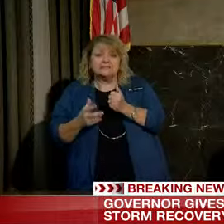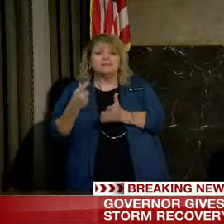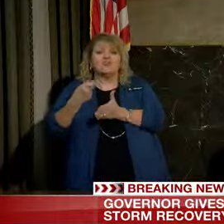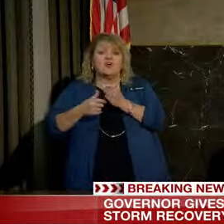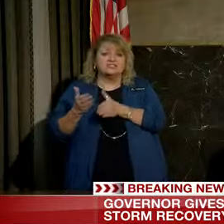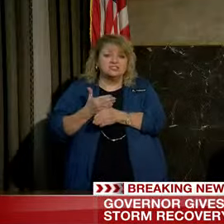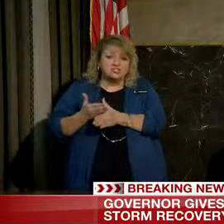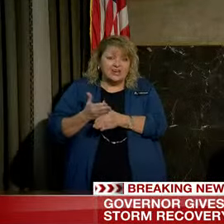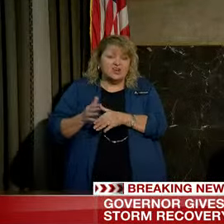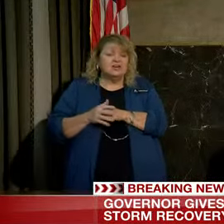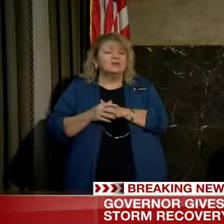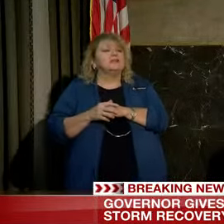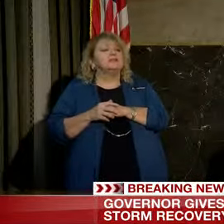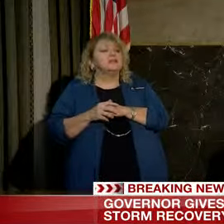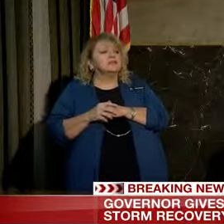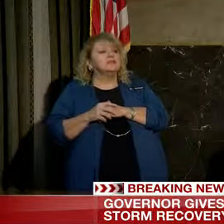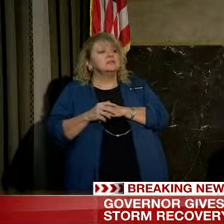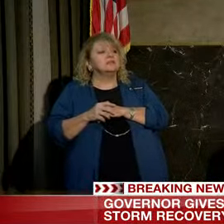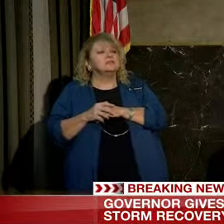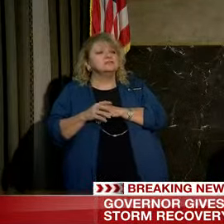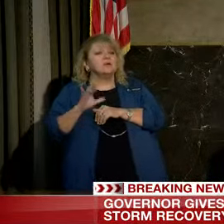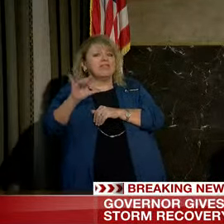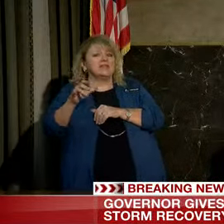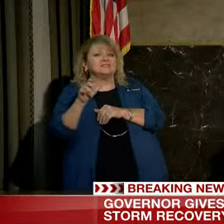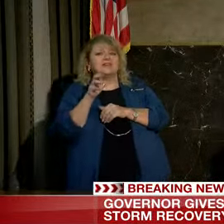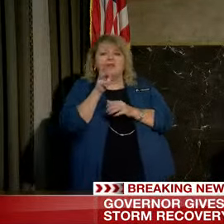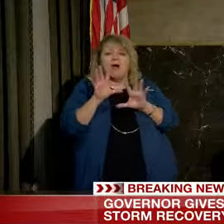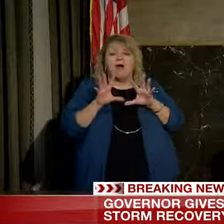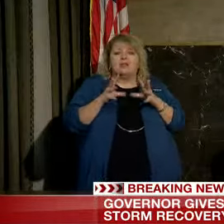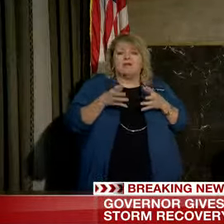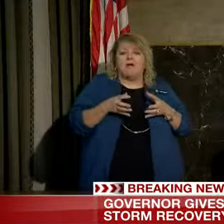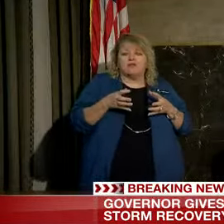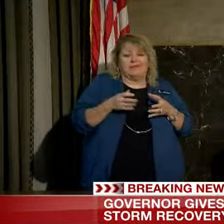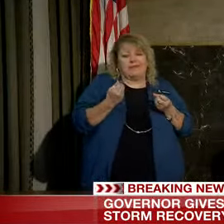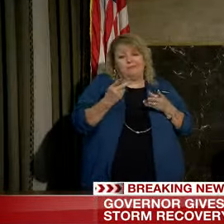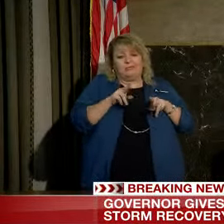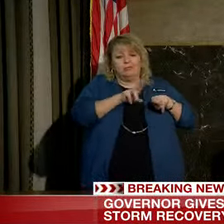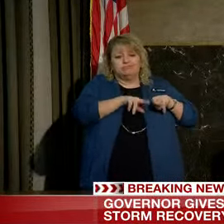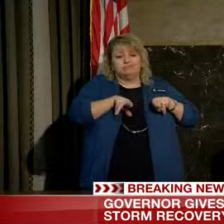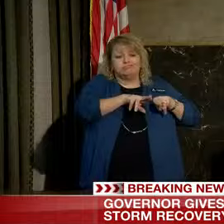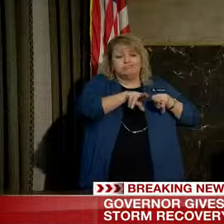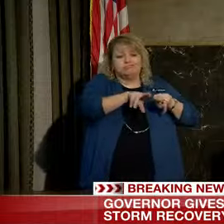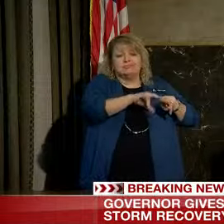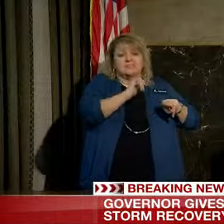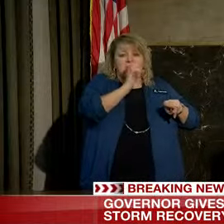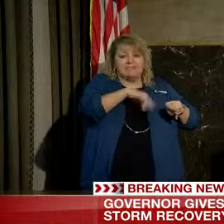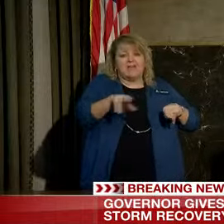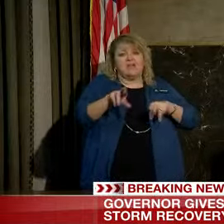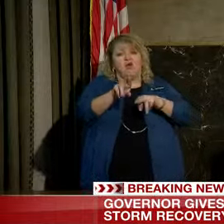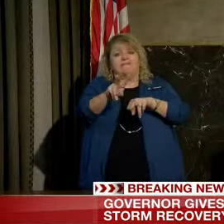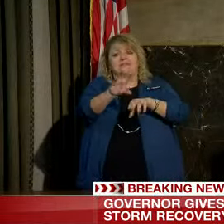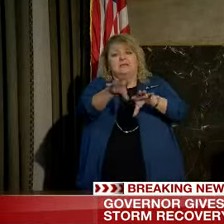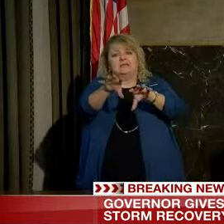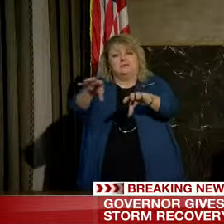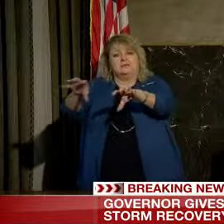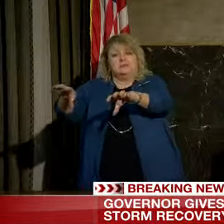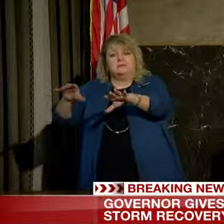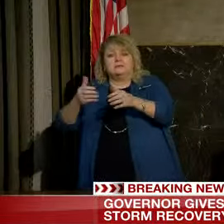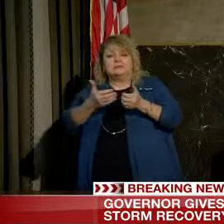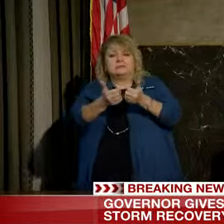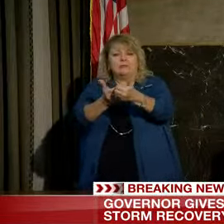there's a program manager who's been selected, and you're going to see that effort start very soon. But